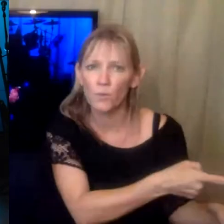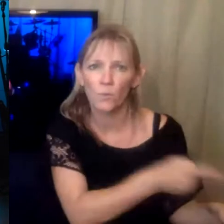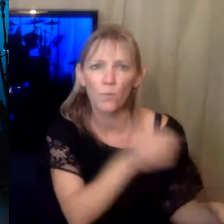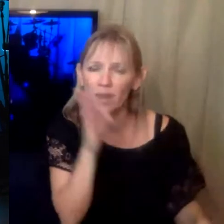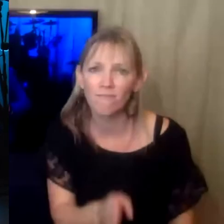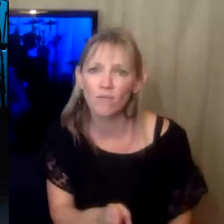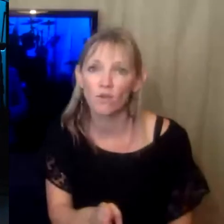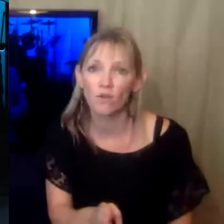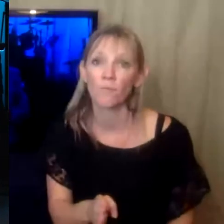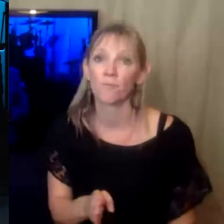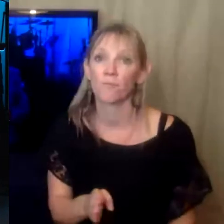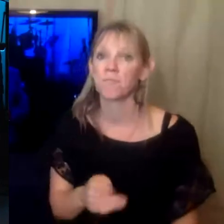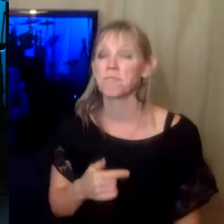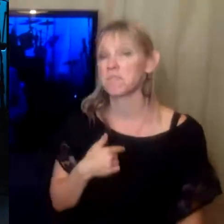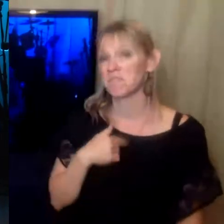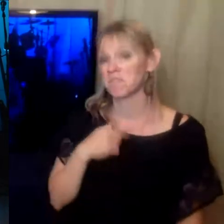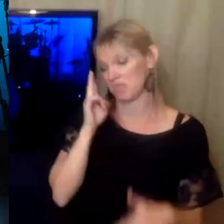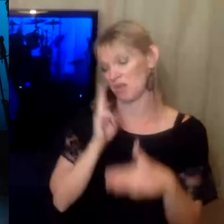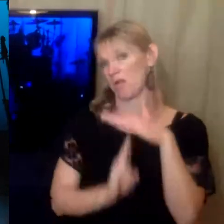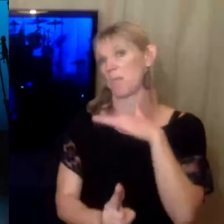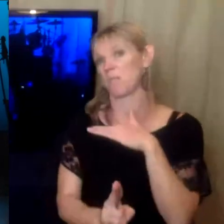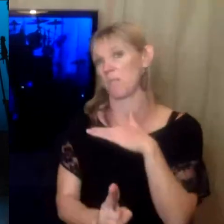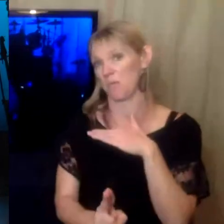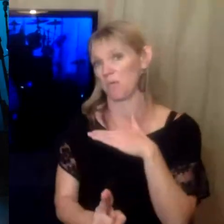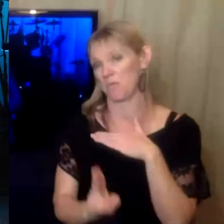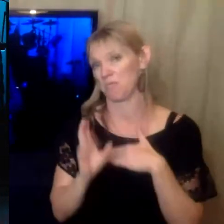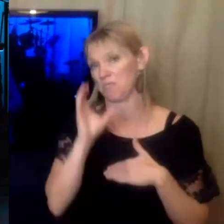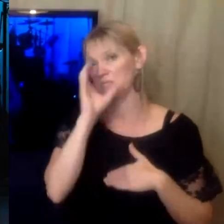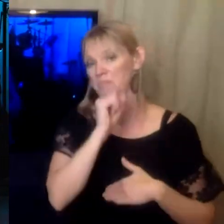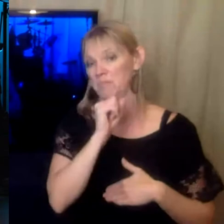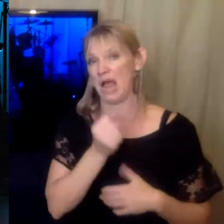Sadly, in my humble estimation, much of Christianity